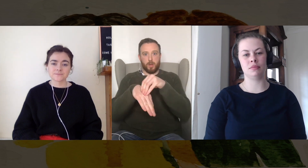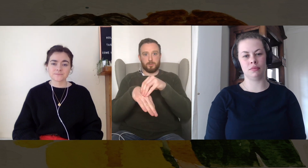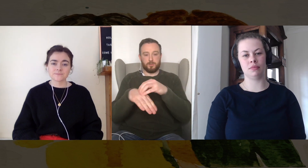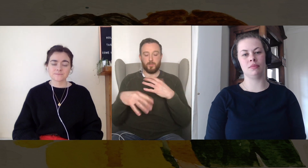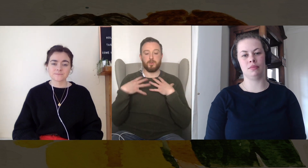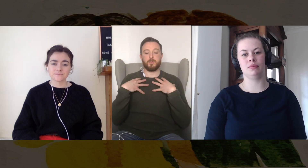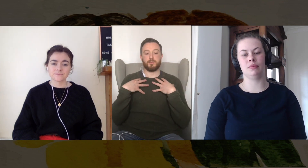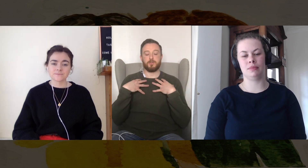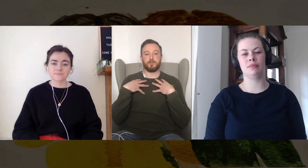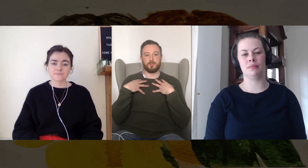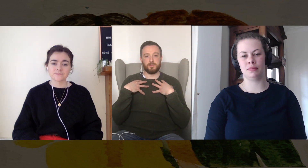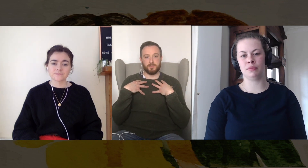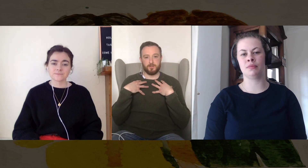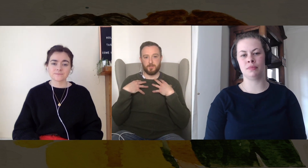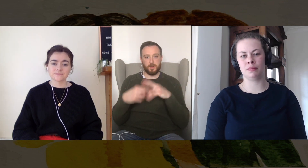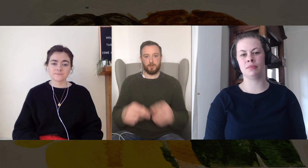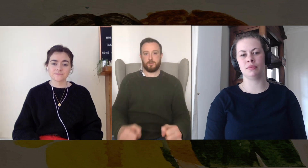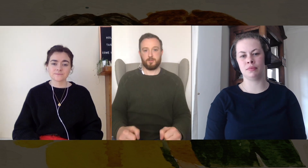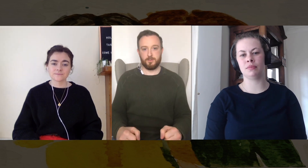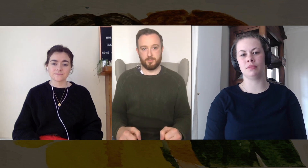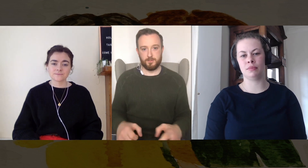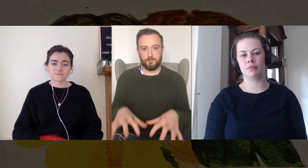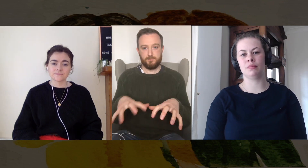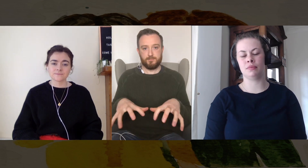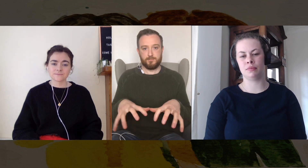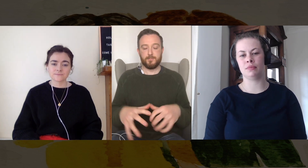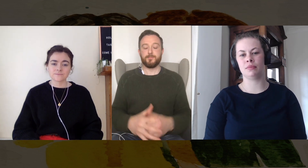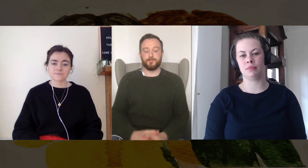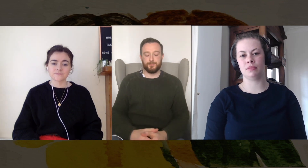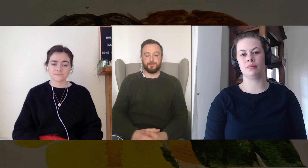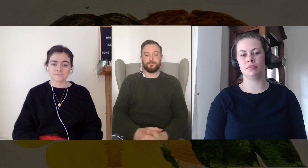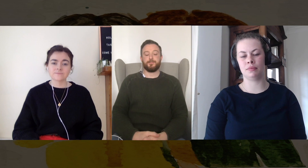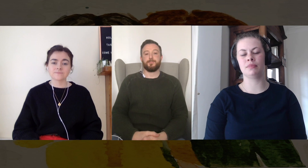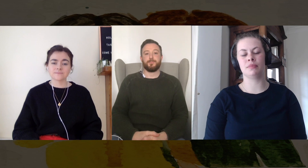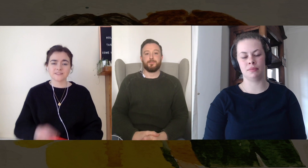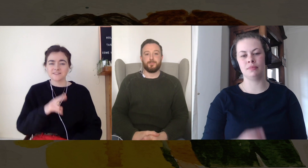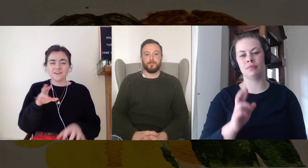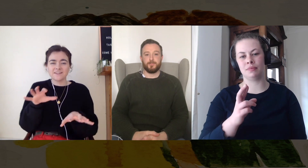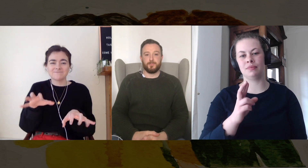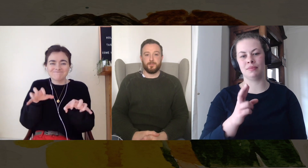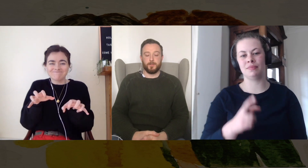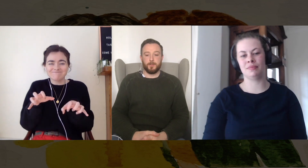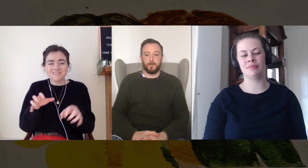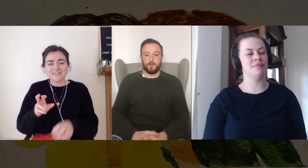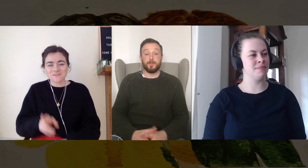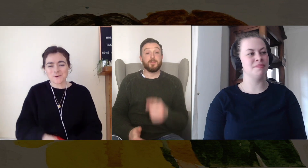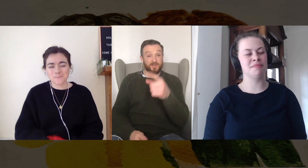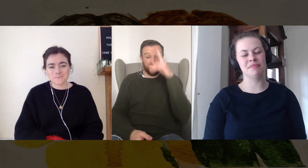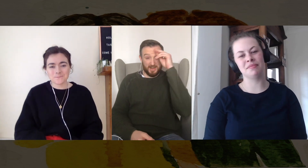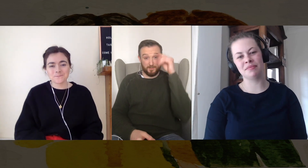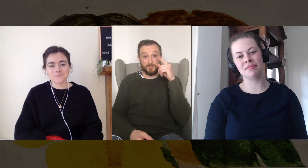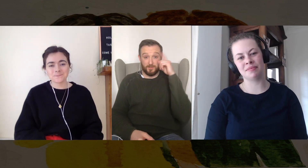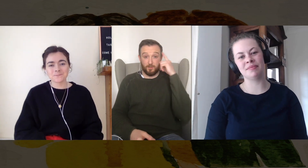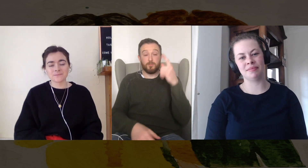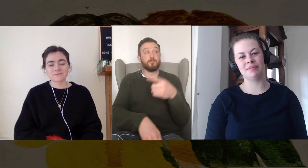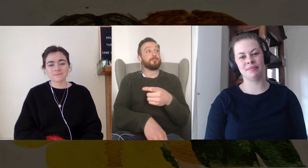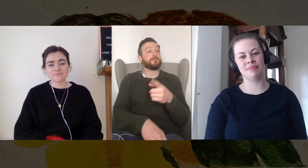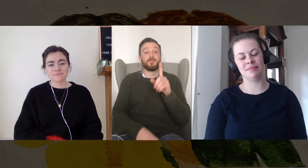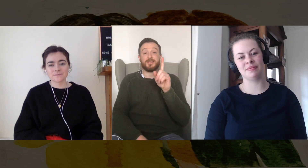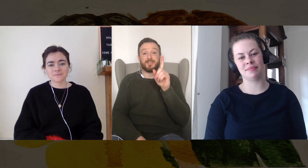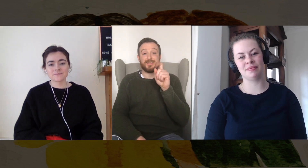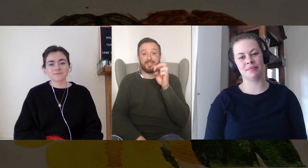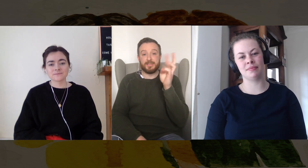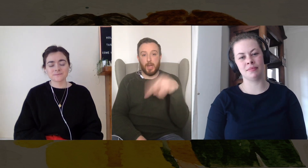have to be kept here; they can be here. Yeah. So the only yes, my eyes will be still working, my ears are still working, but this is